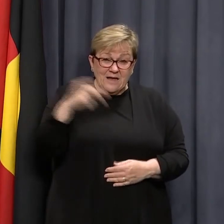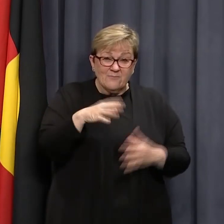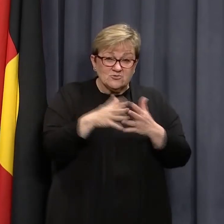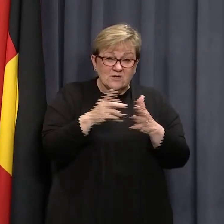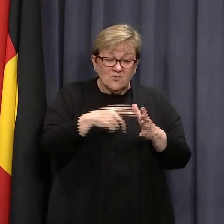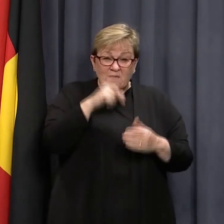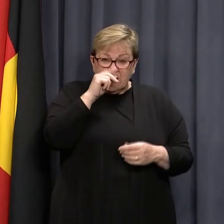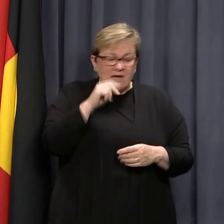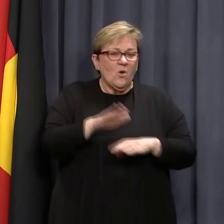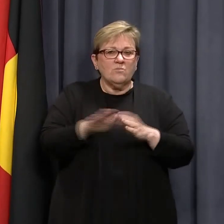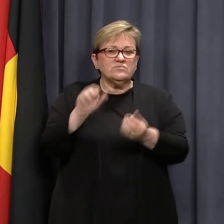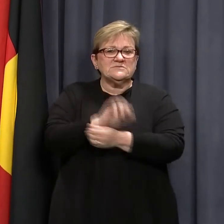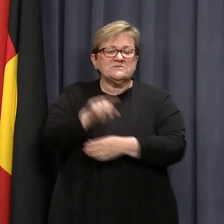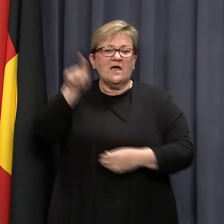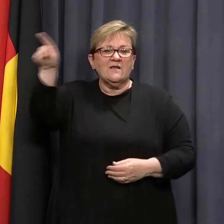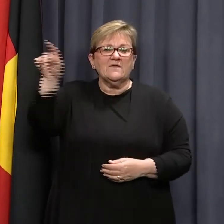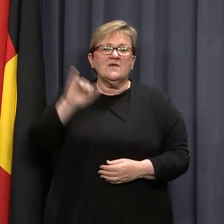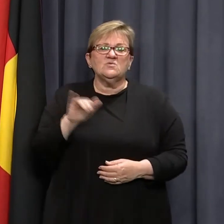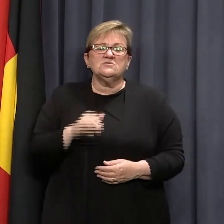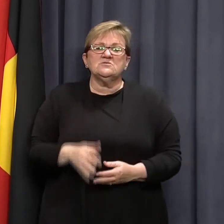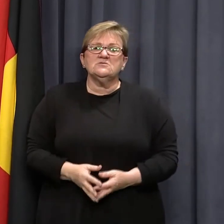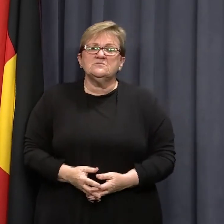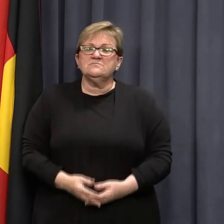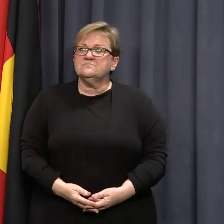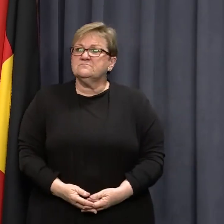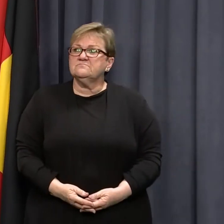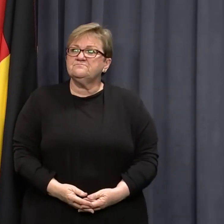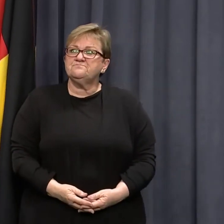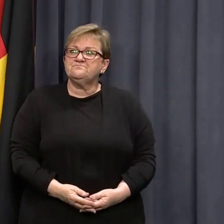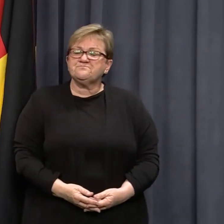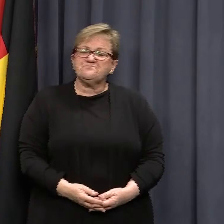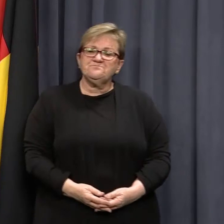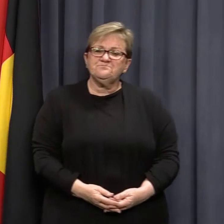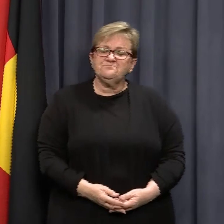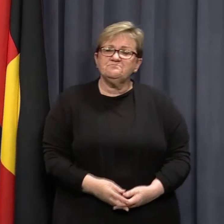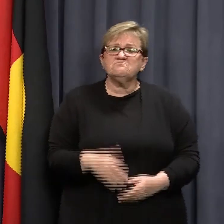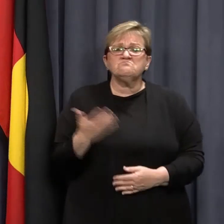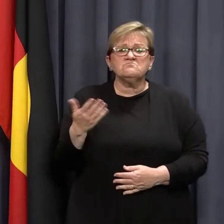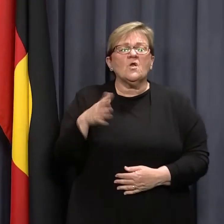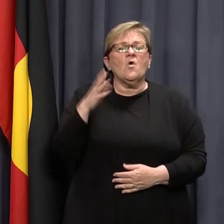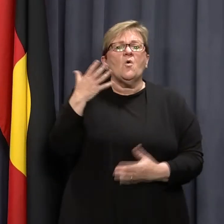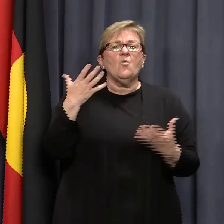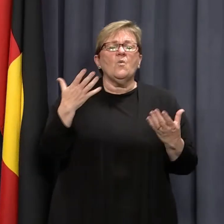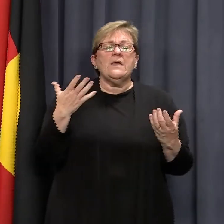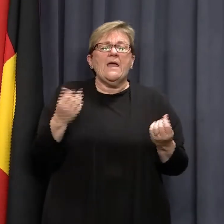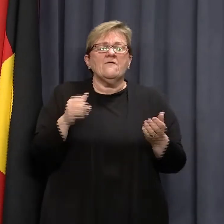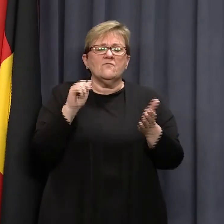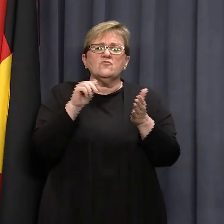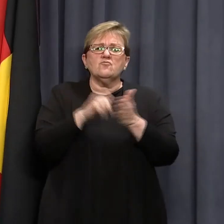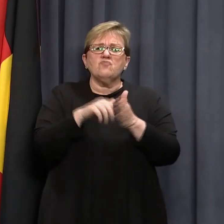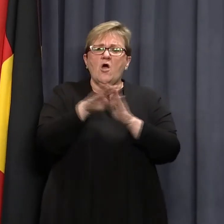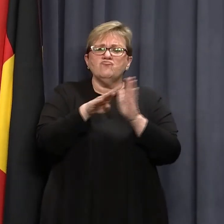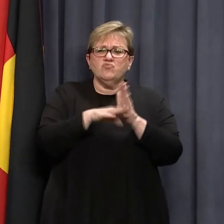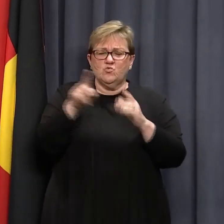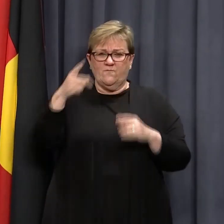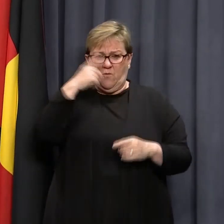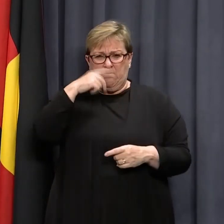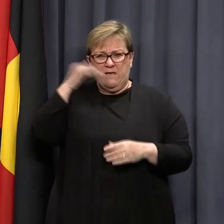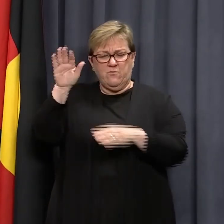they going to be stuck on the other side of the country? No, there are already well-established protocols for those kind of